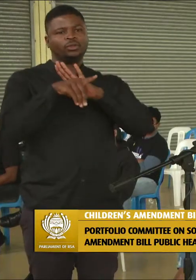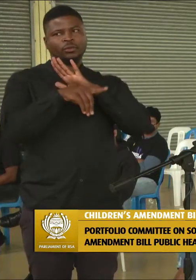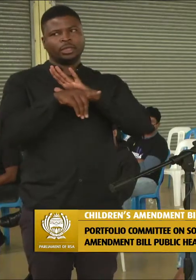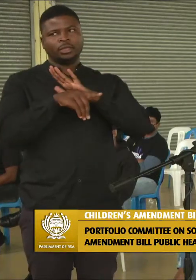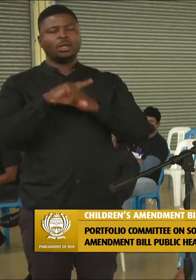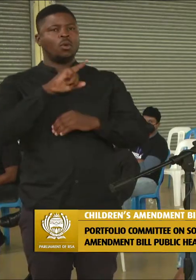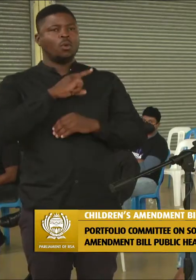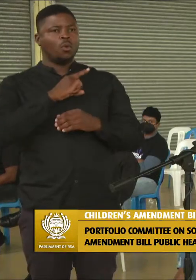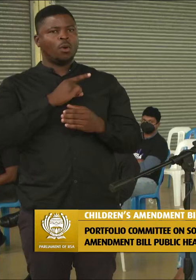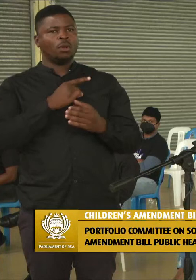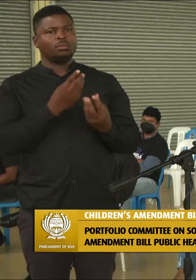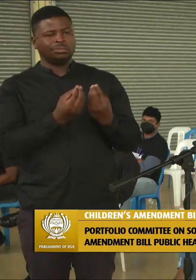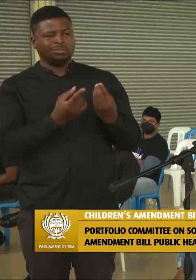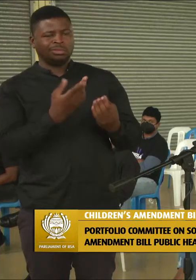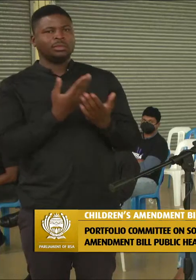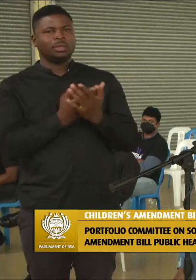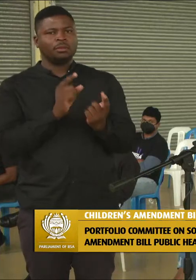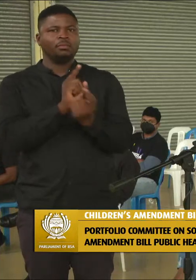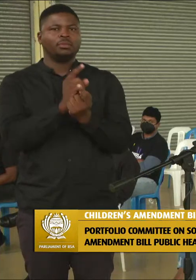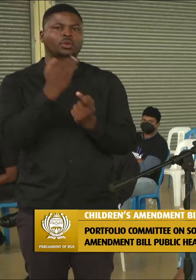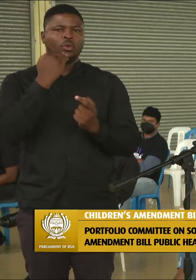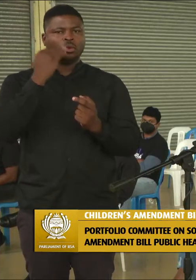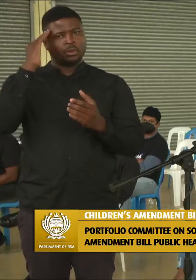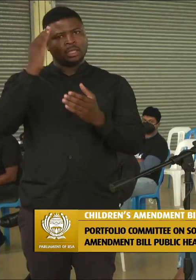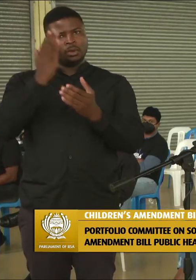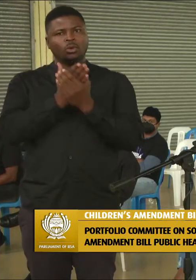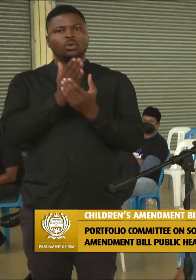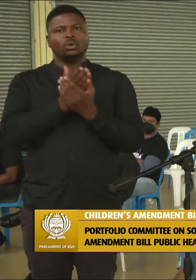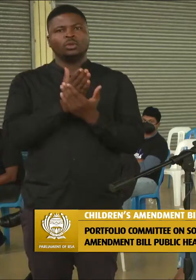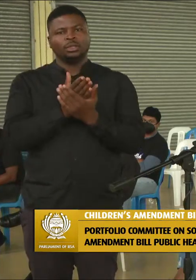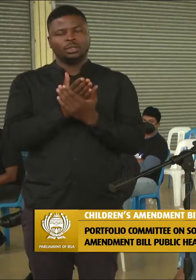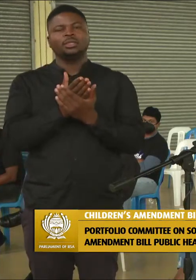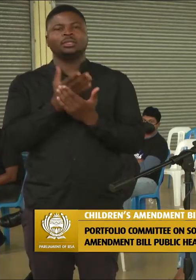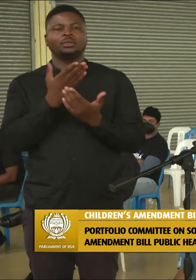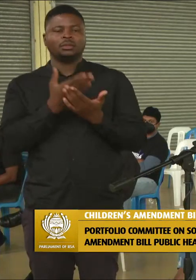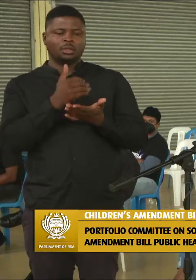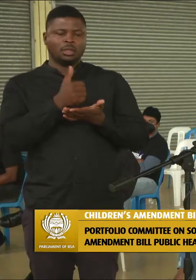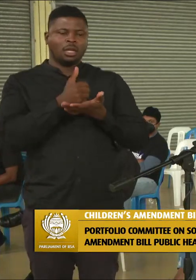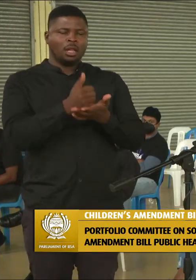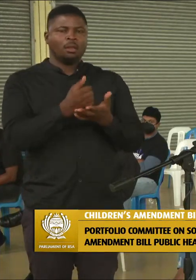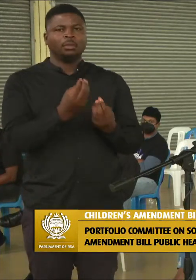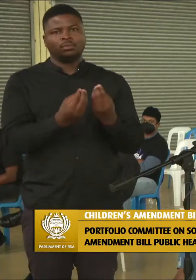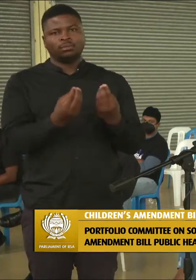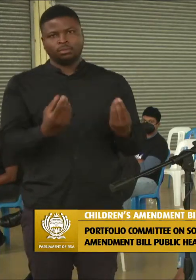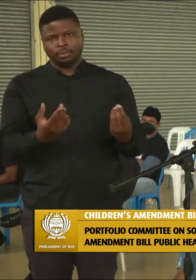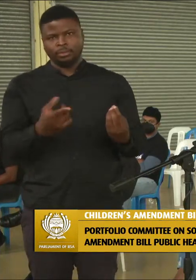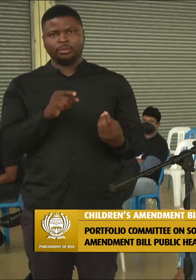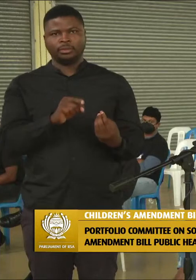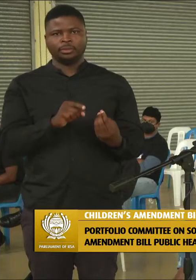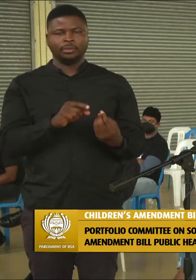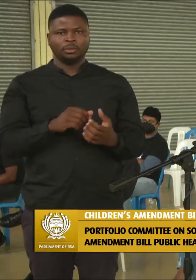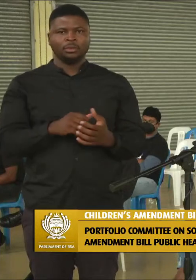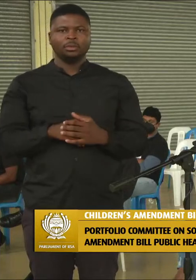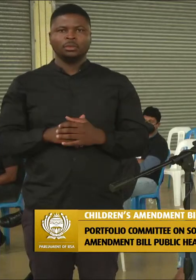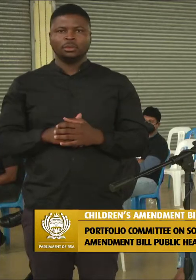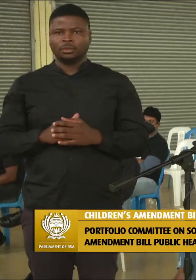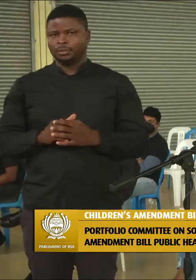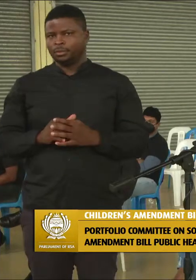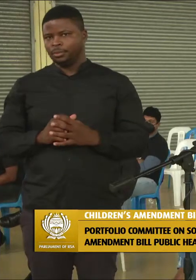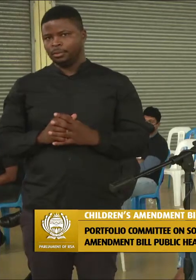the psychologist or psychiatrist who will assist the child further. Ozobeke lo